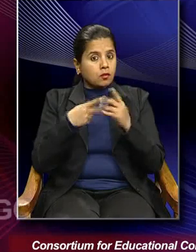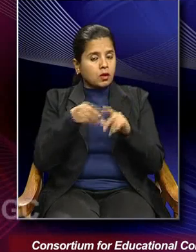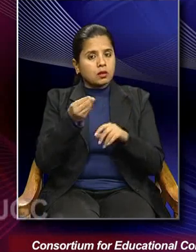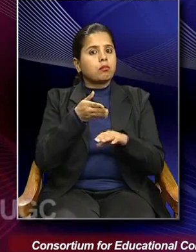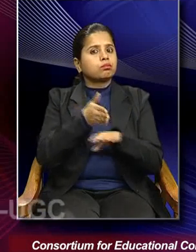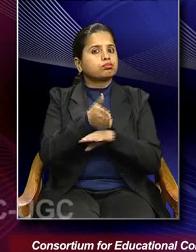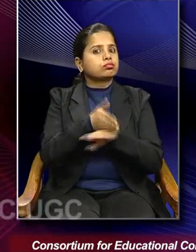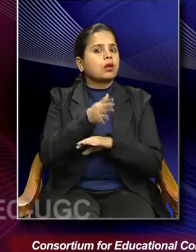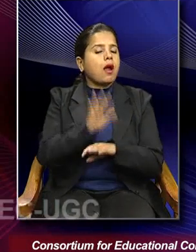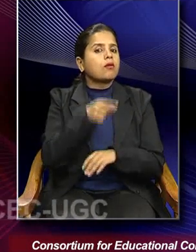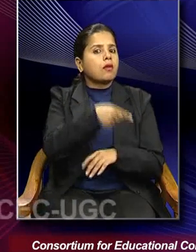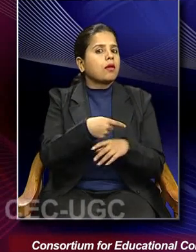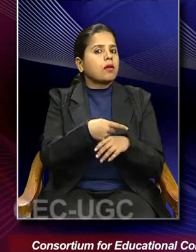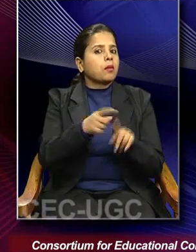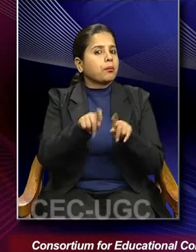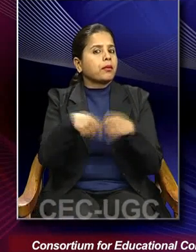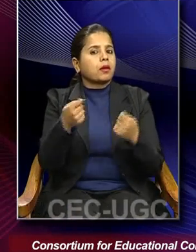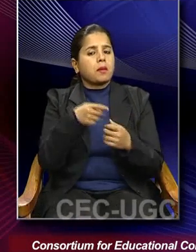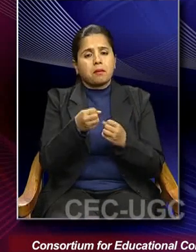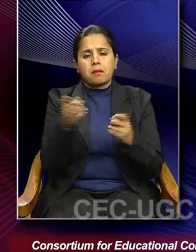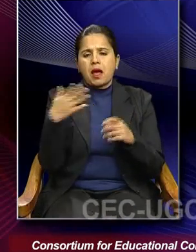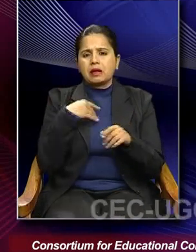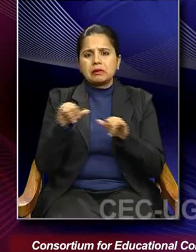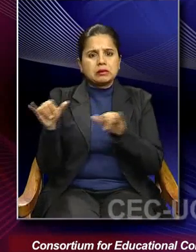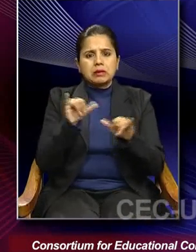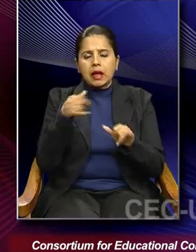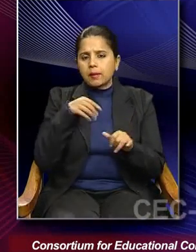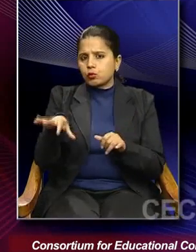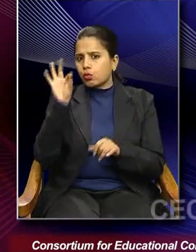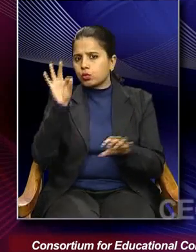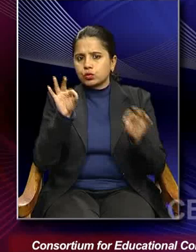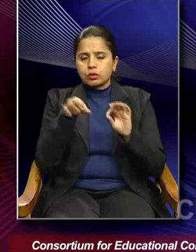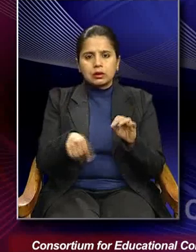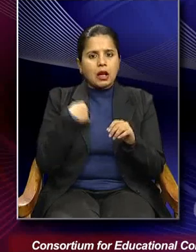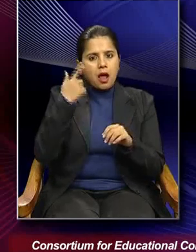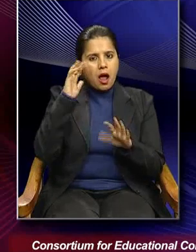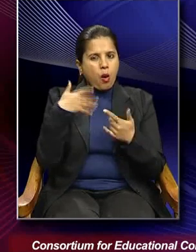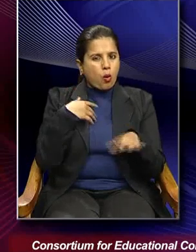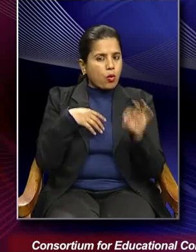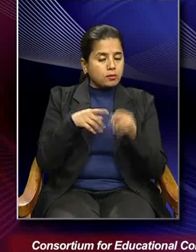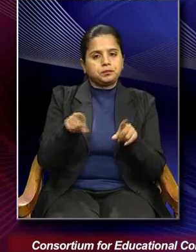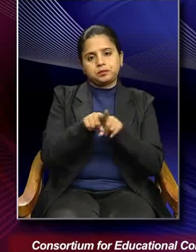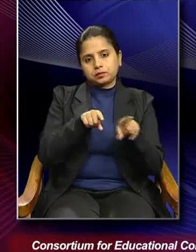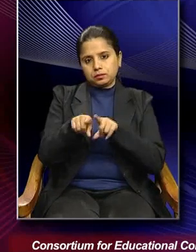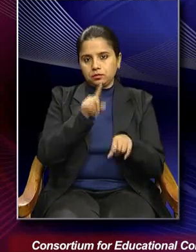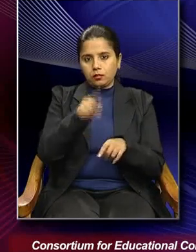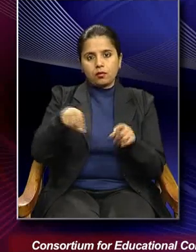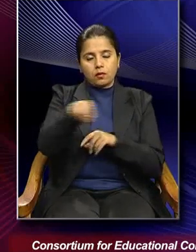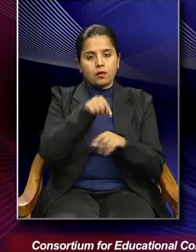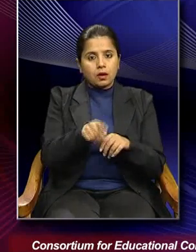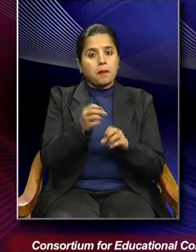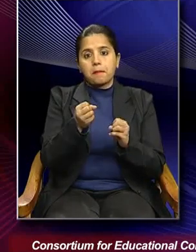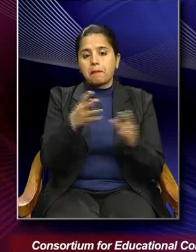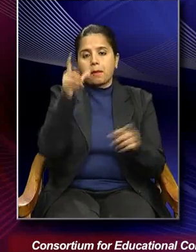violated by many common choices, available choice mechanisms, such as pairwise